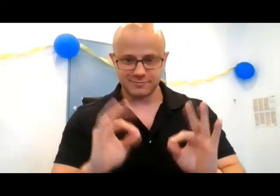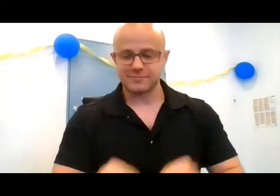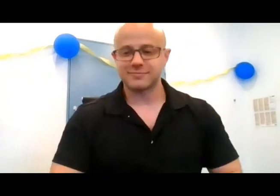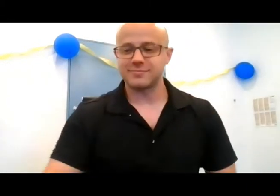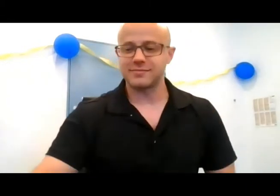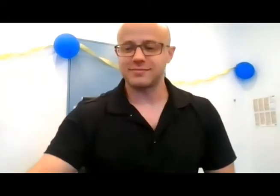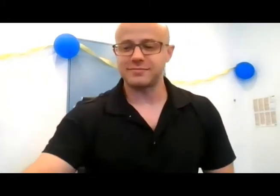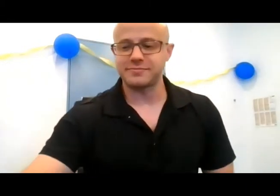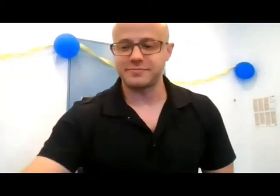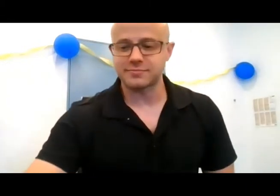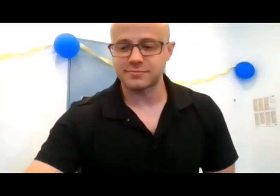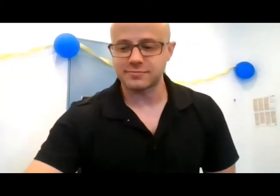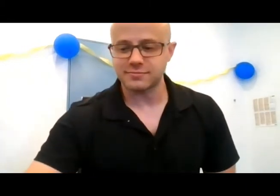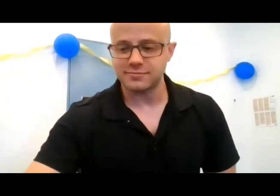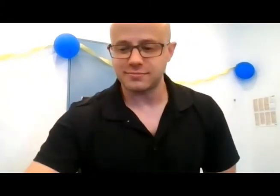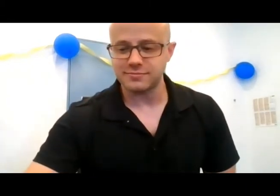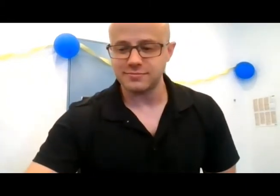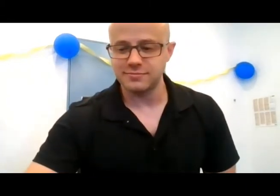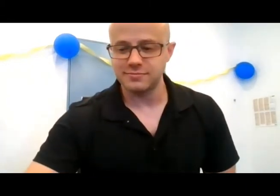Are you good? Good.